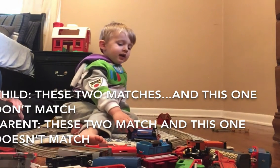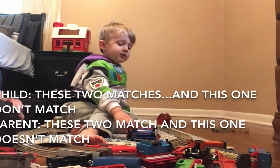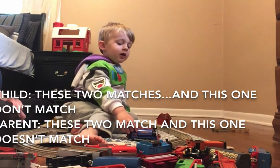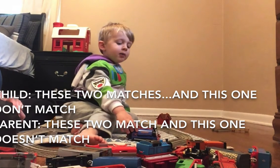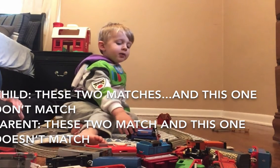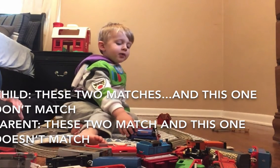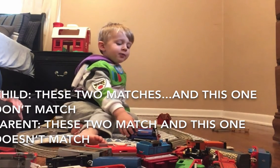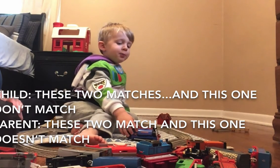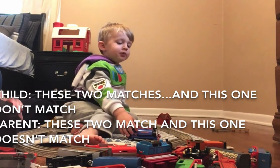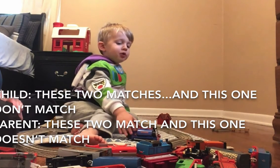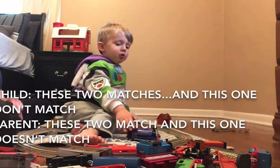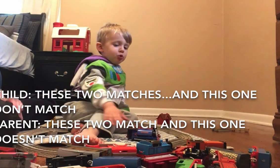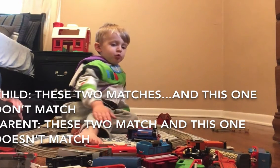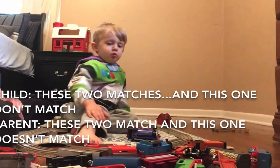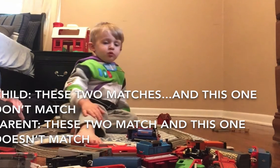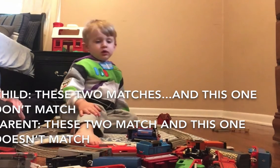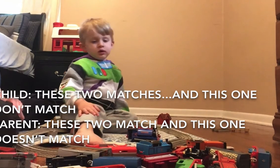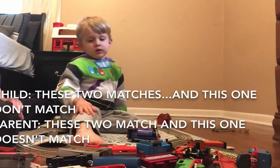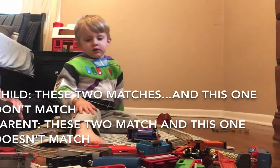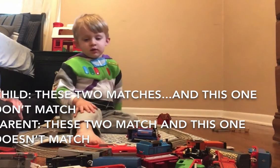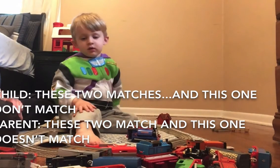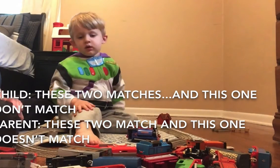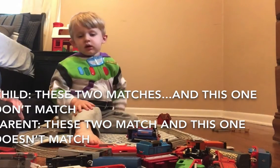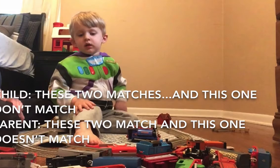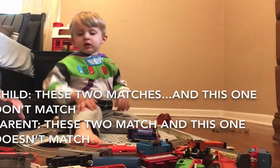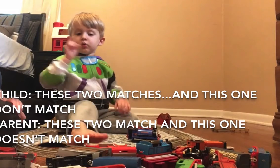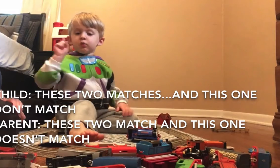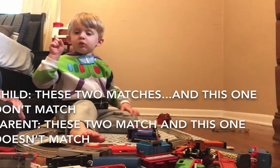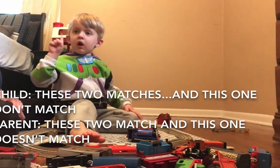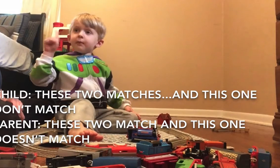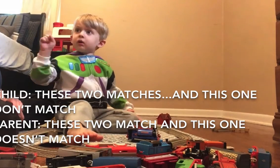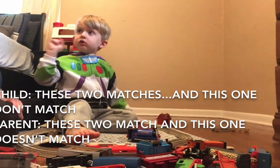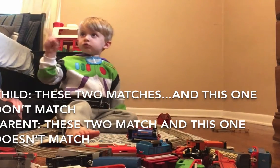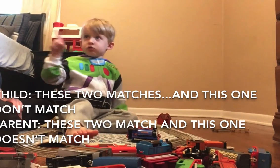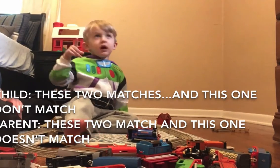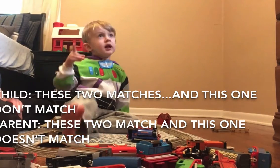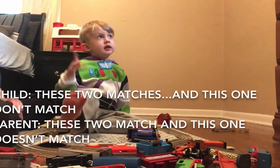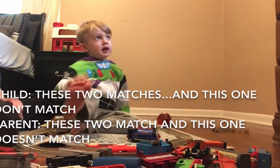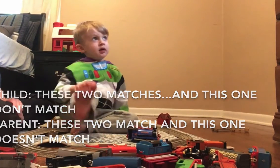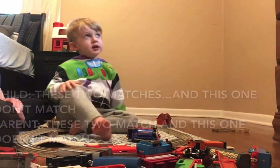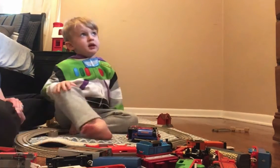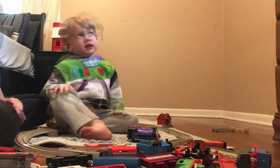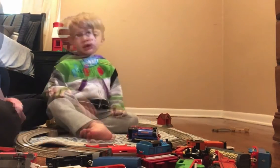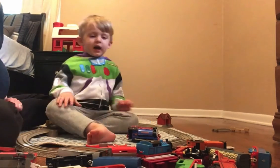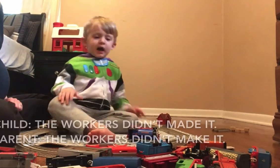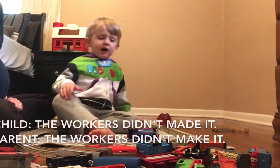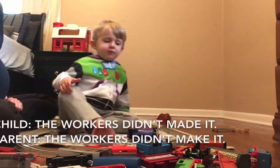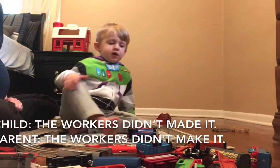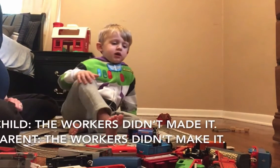Thomas is blue. Mm-hmm. And there's one more train down you need. Don't have it. Oh,